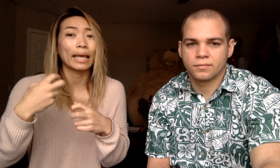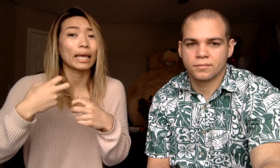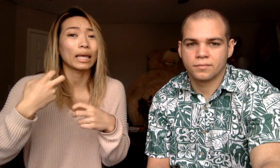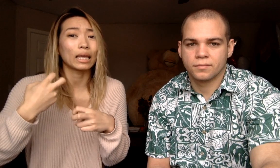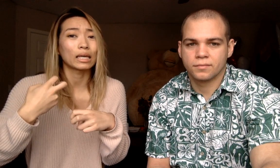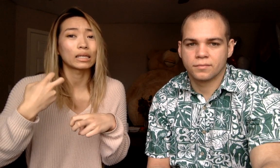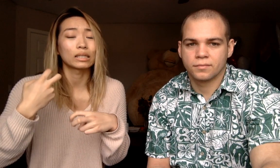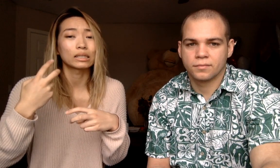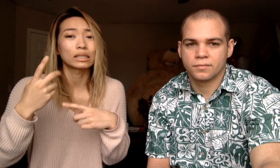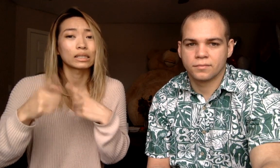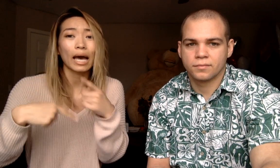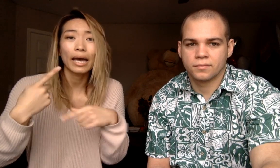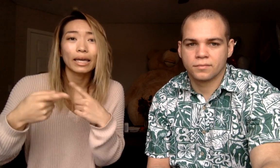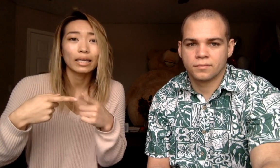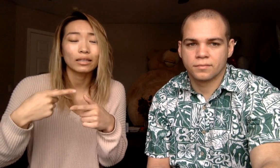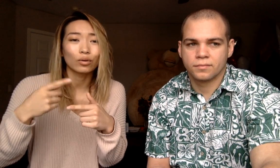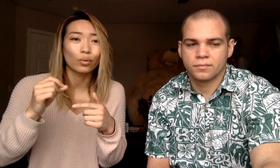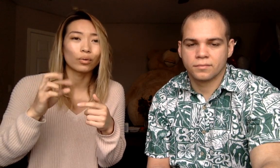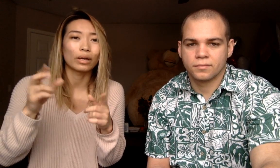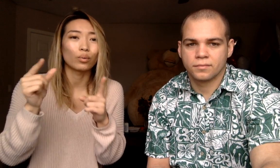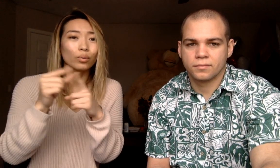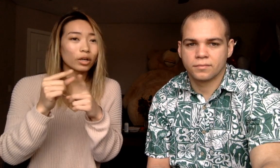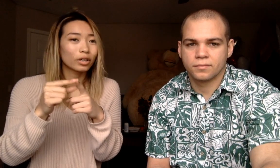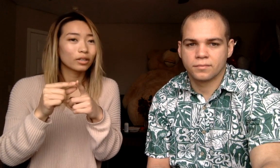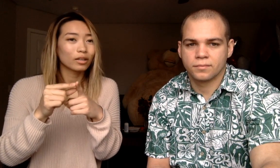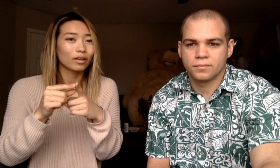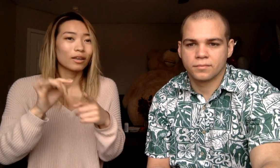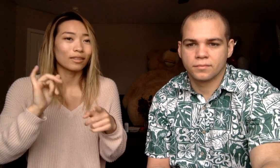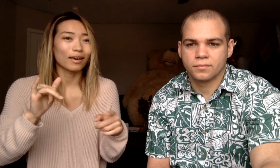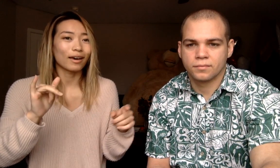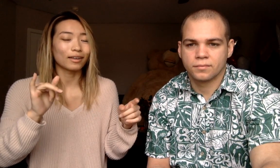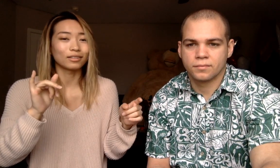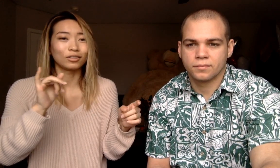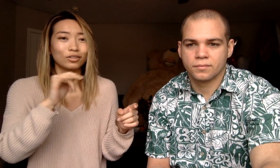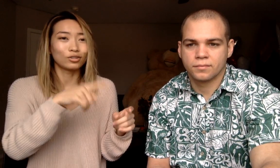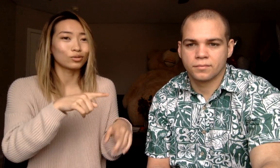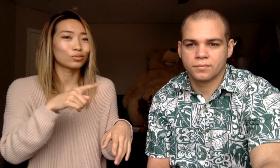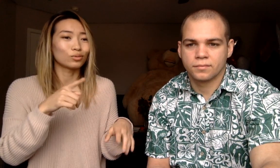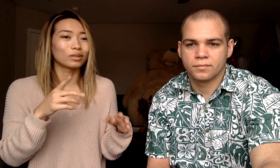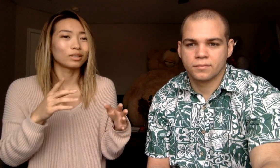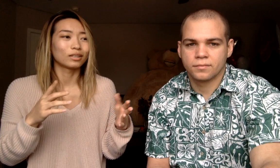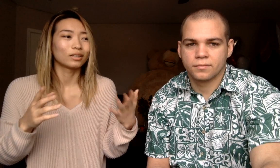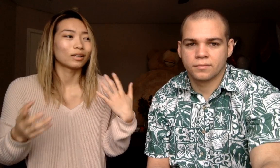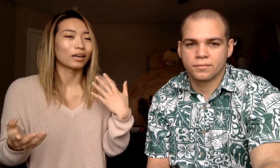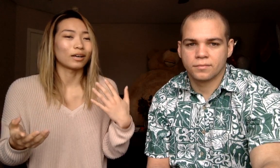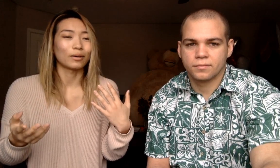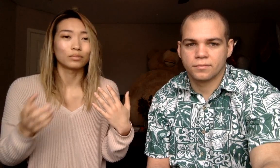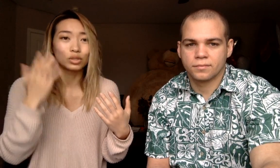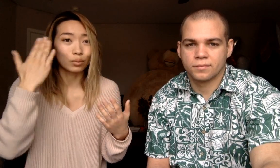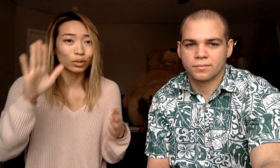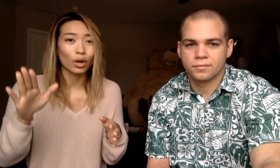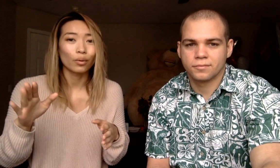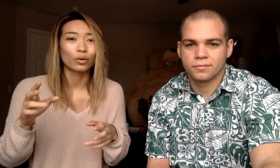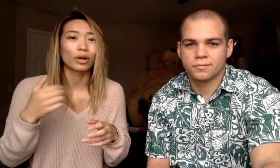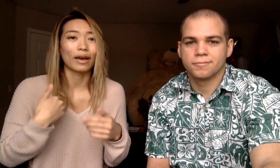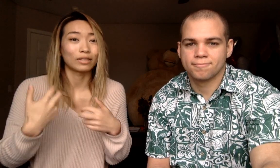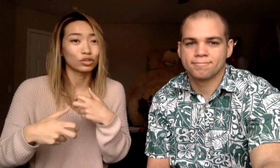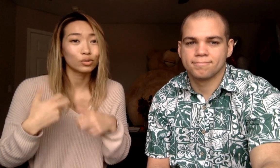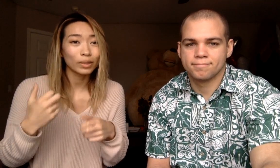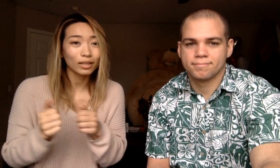a sign or a word that you don't know or have issues with, then